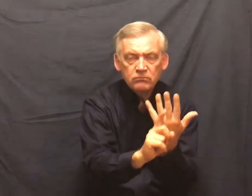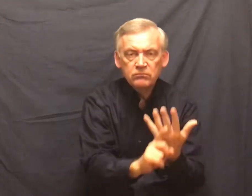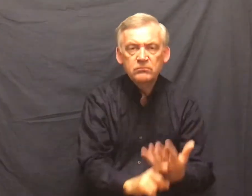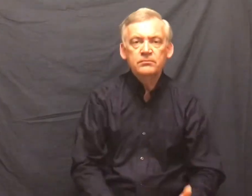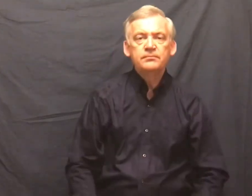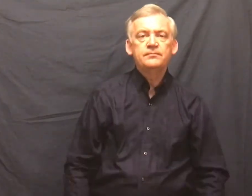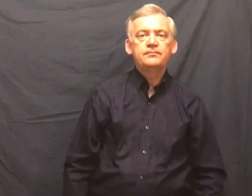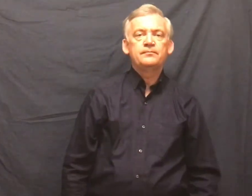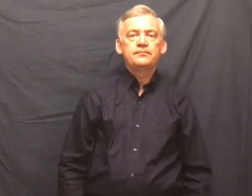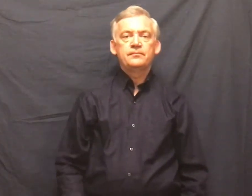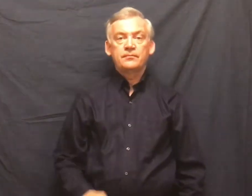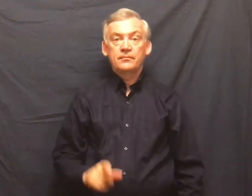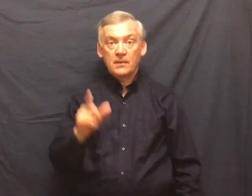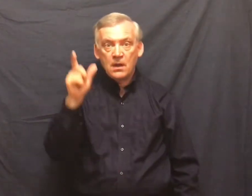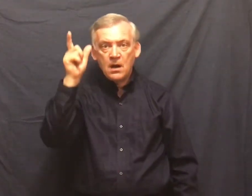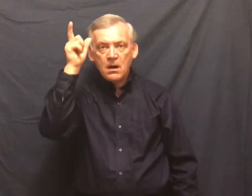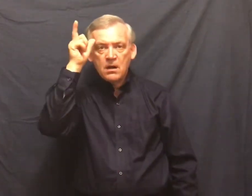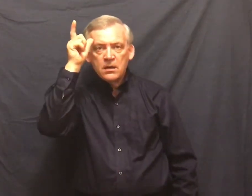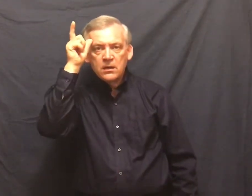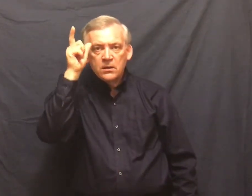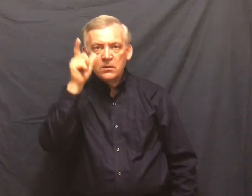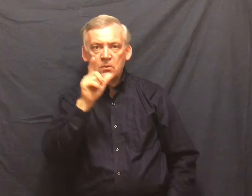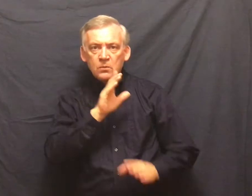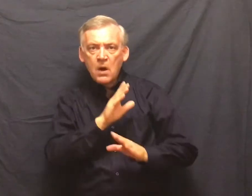Lenny came quietly to the pool's edge.